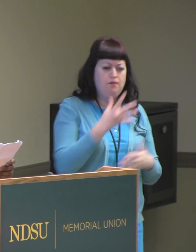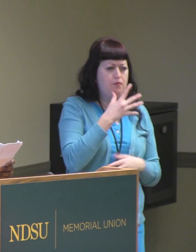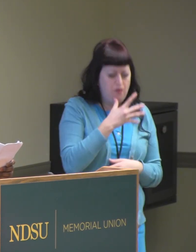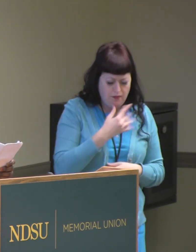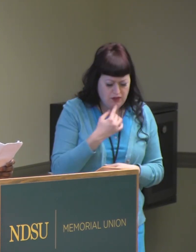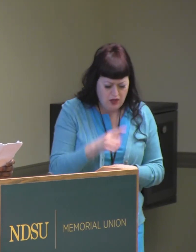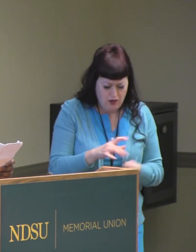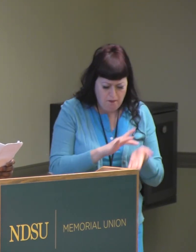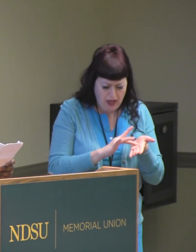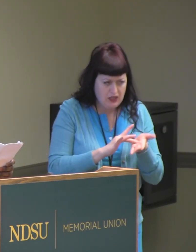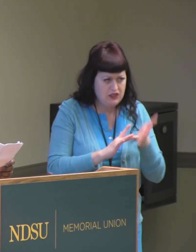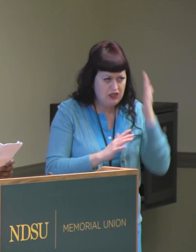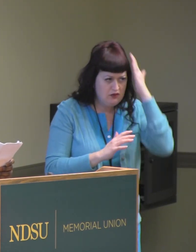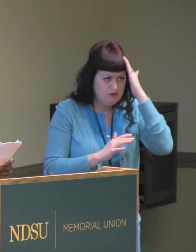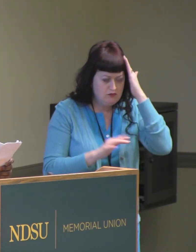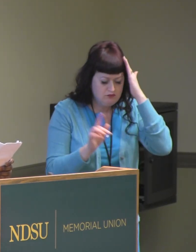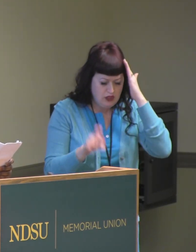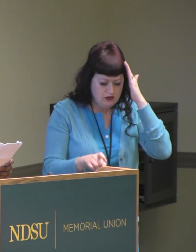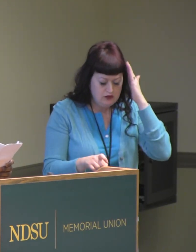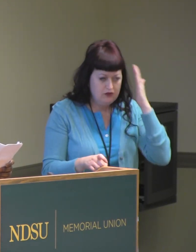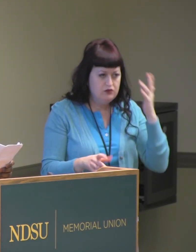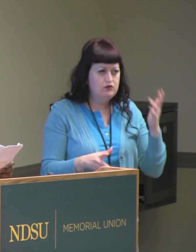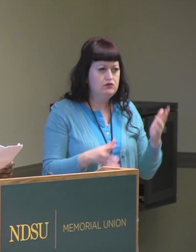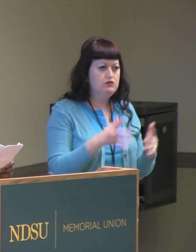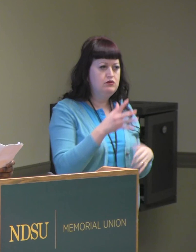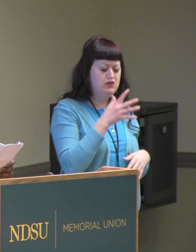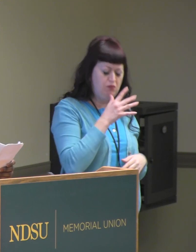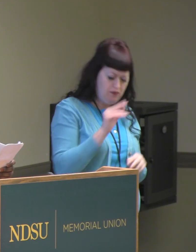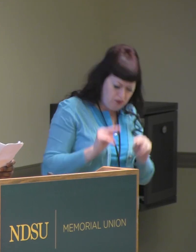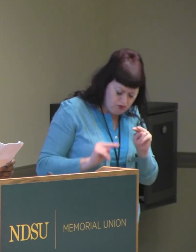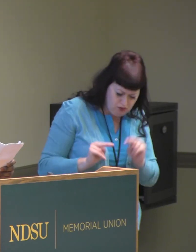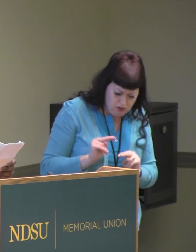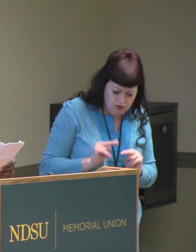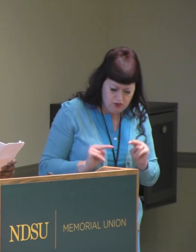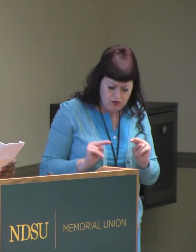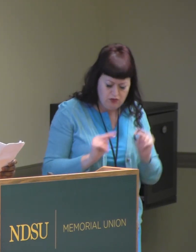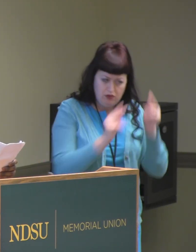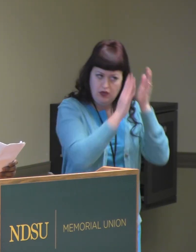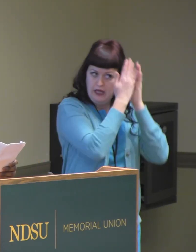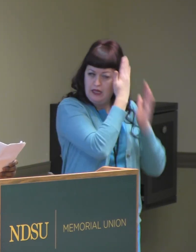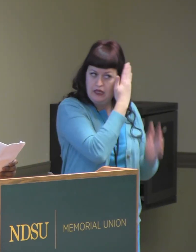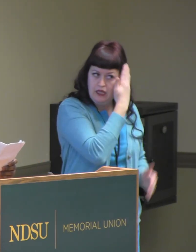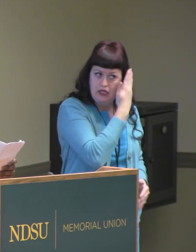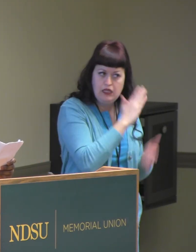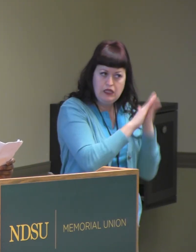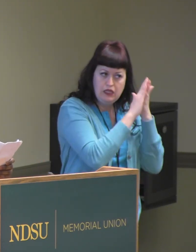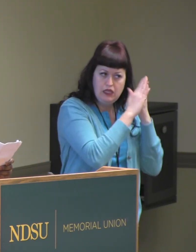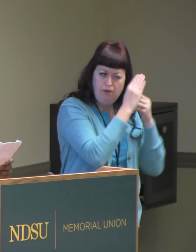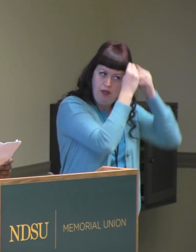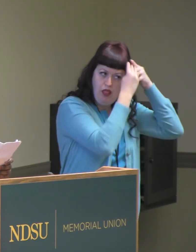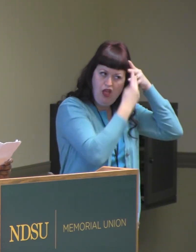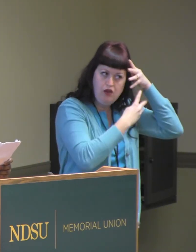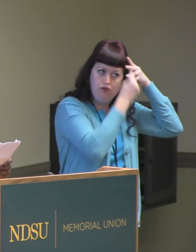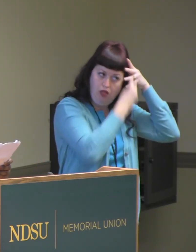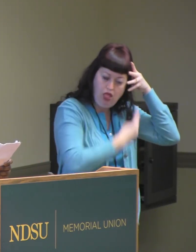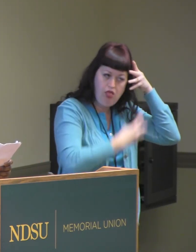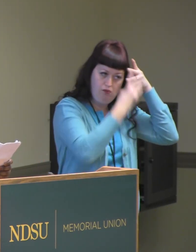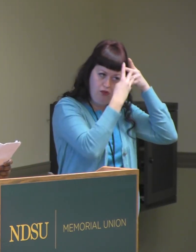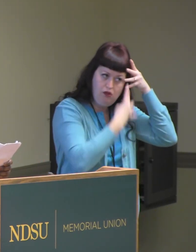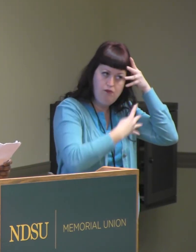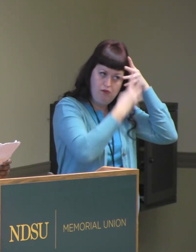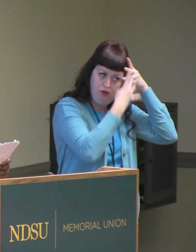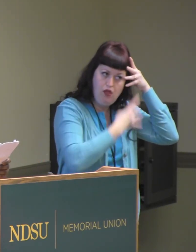me, so she didn't bother to check it out. She started to clean it up. The blood kept pouring down on